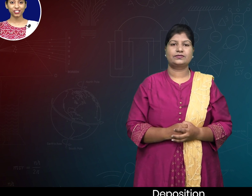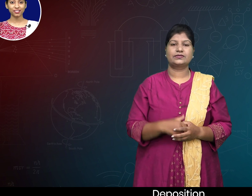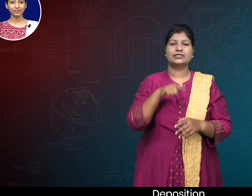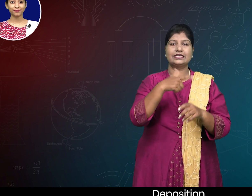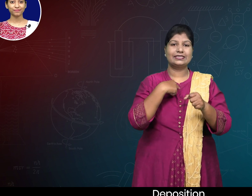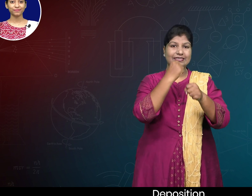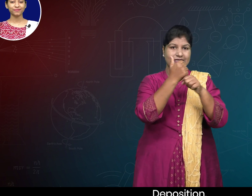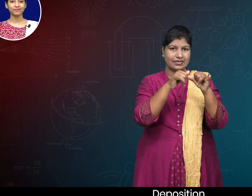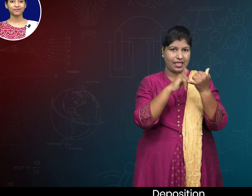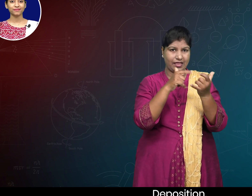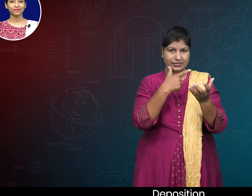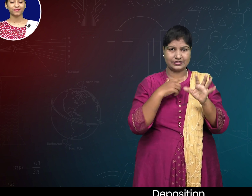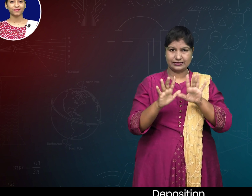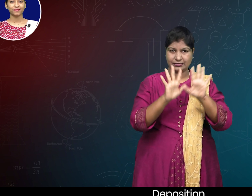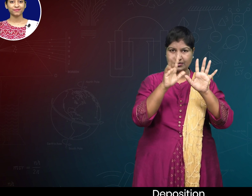deposition,